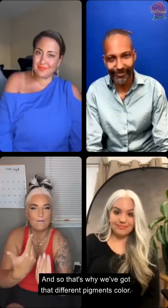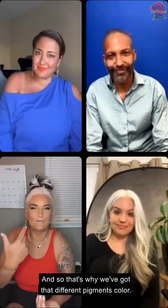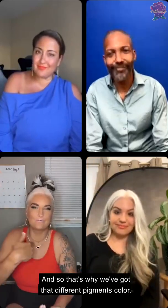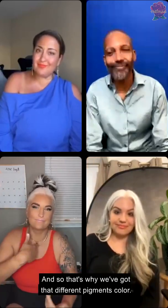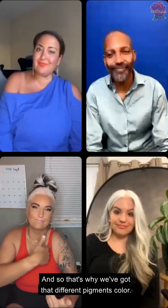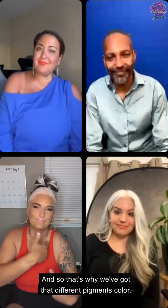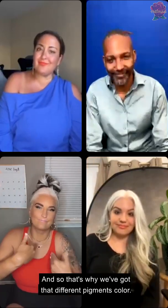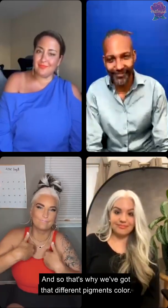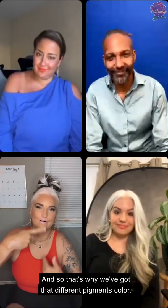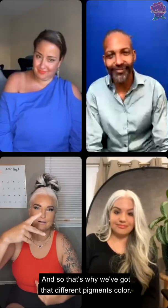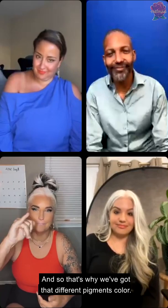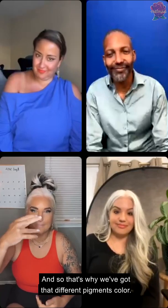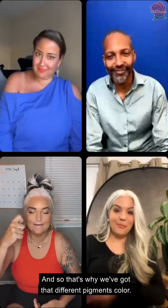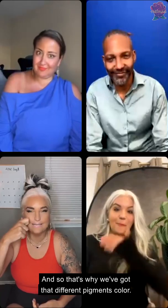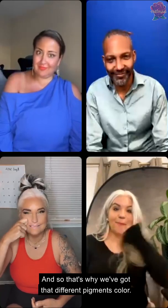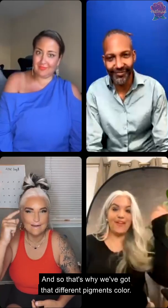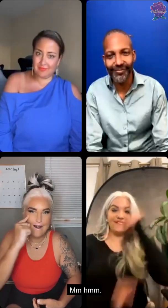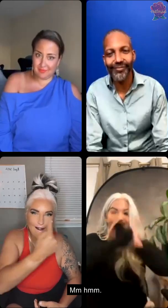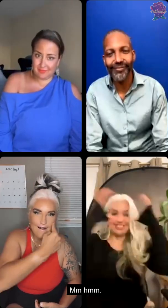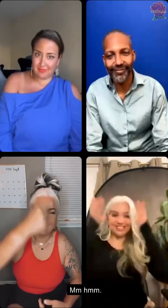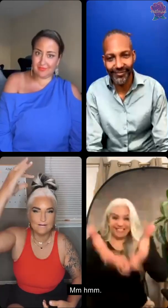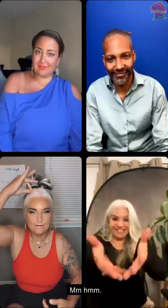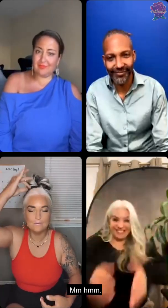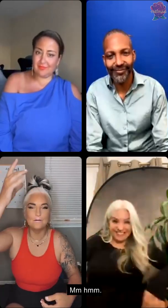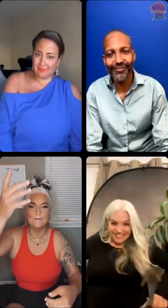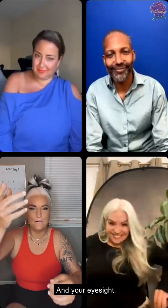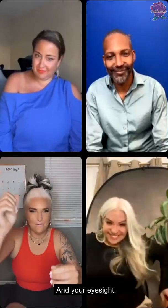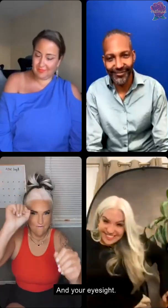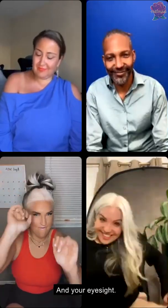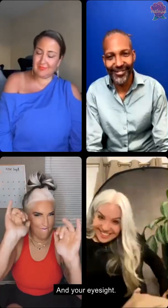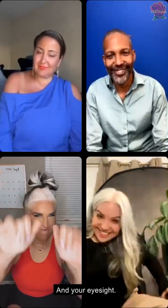filled in. And so that's why we've got that different pigments of color.